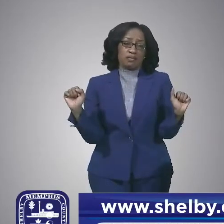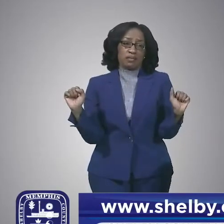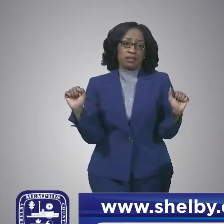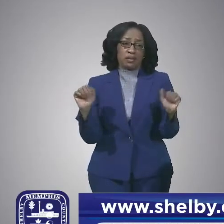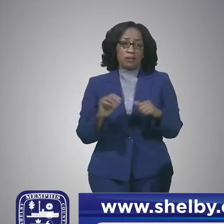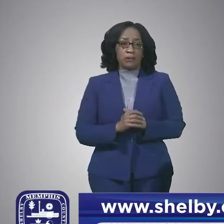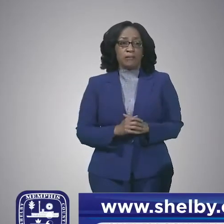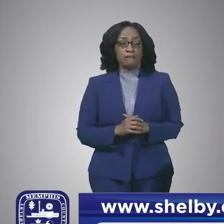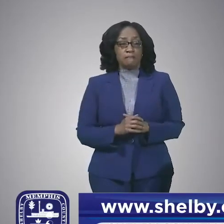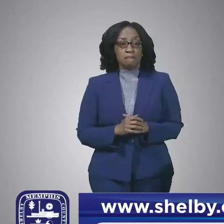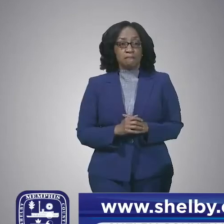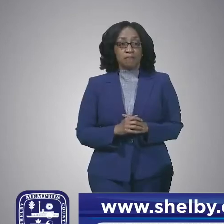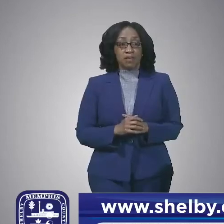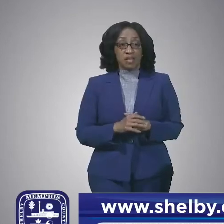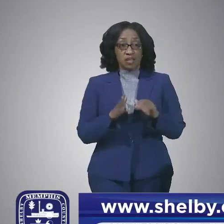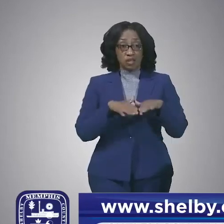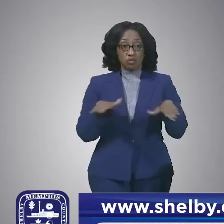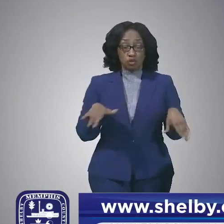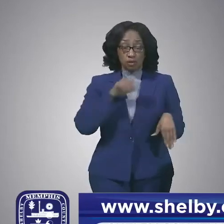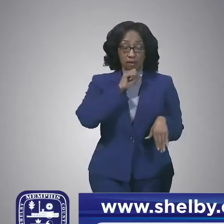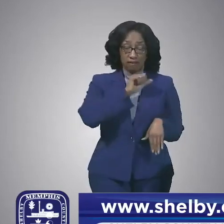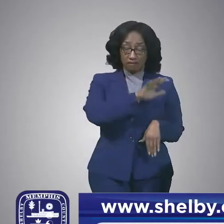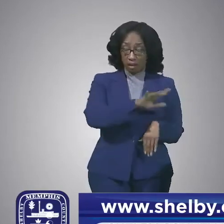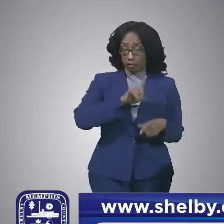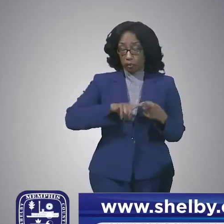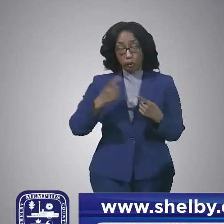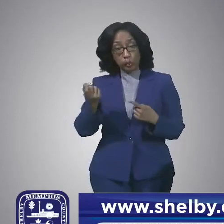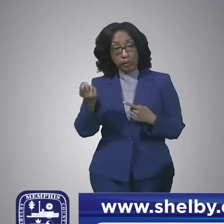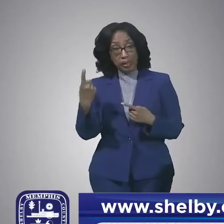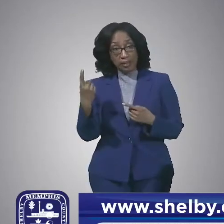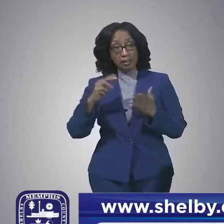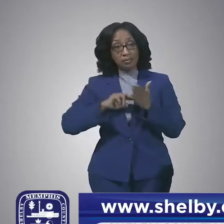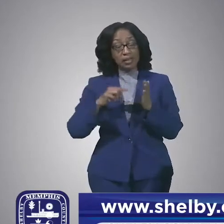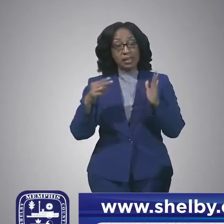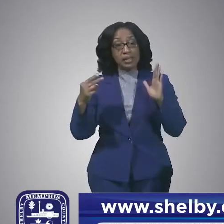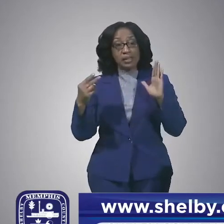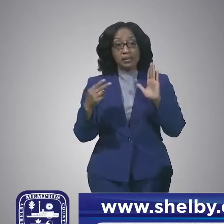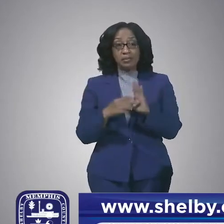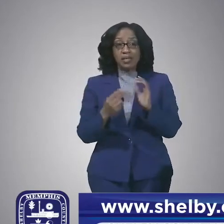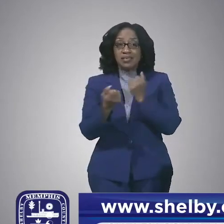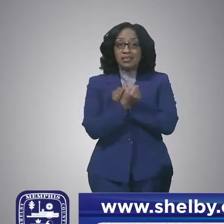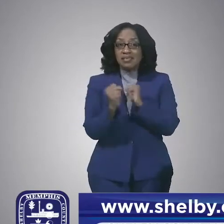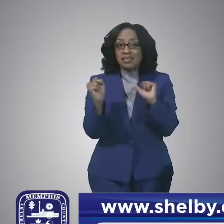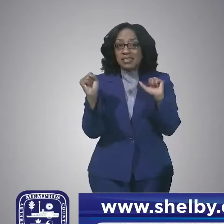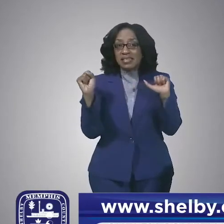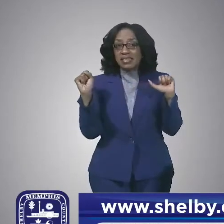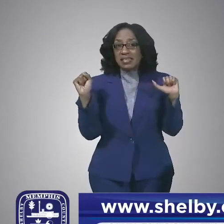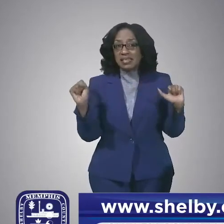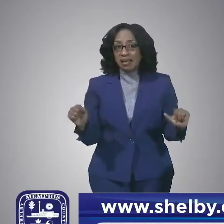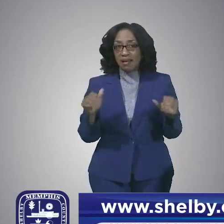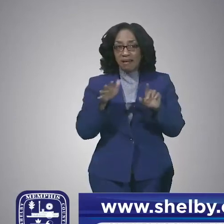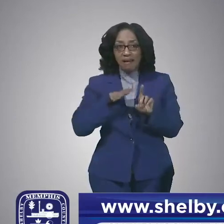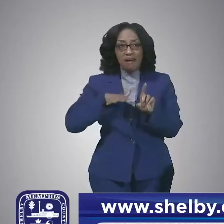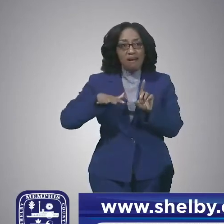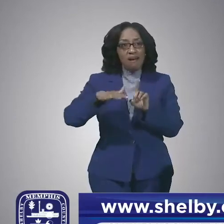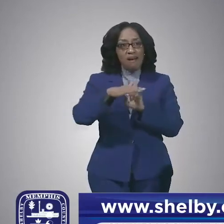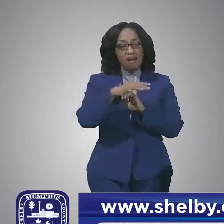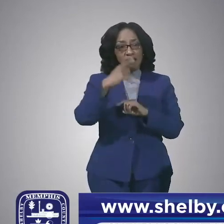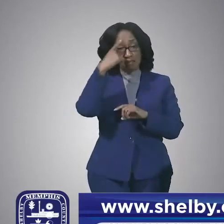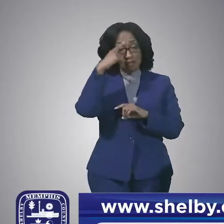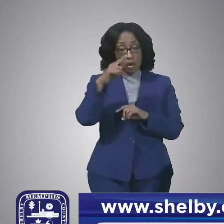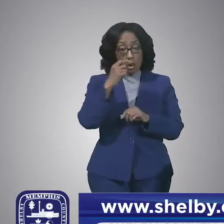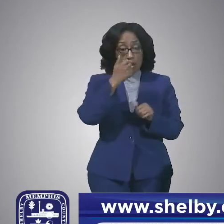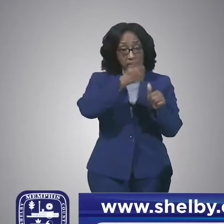percentage of kids, 5 to 11, who get vaccinated means a safer learning environment, not only for your